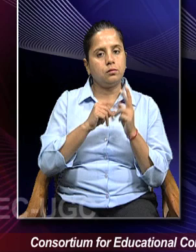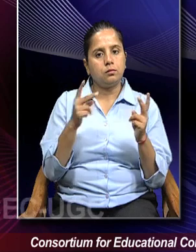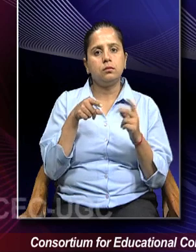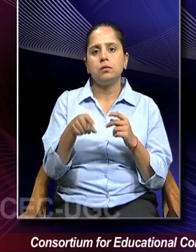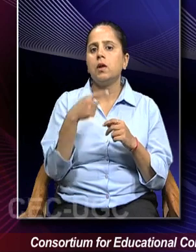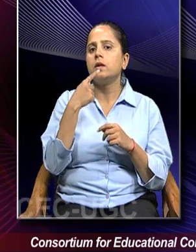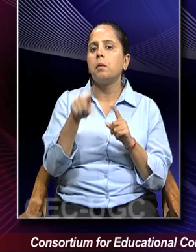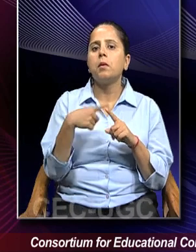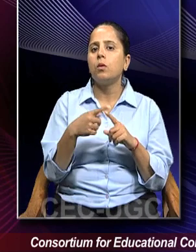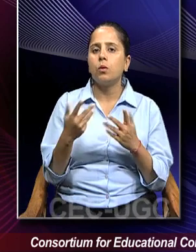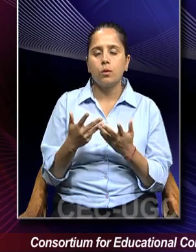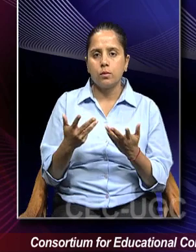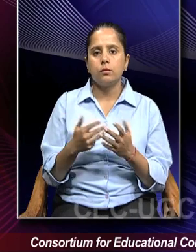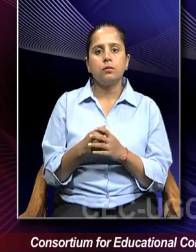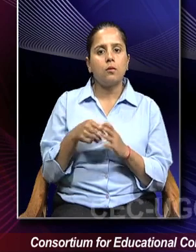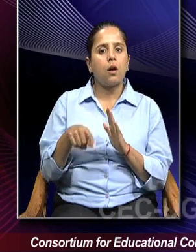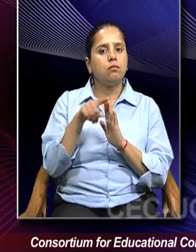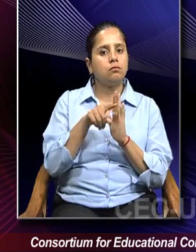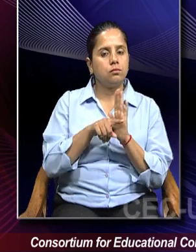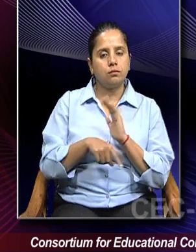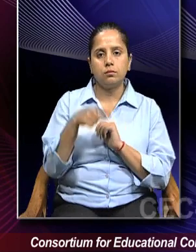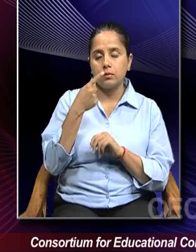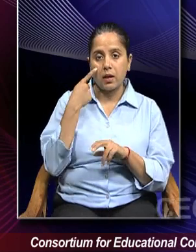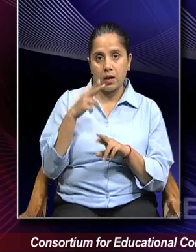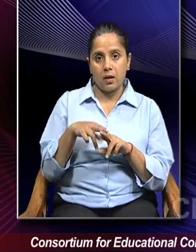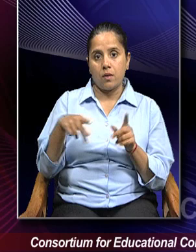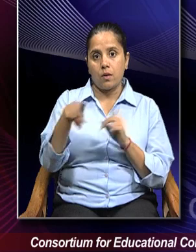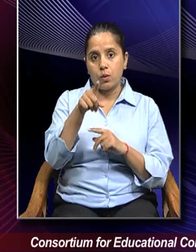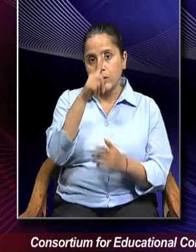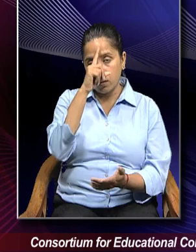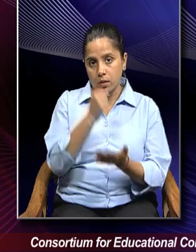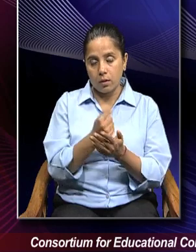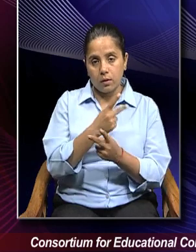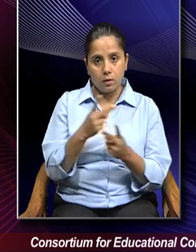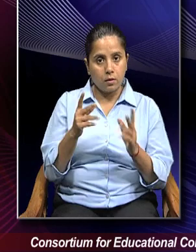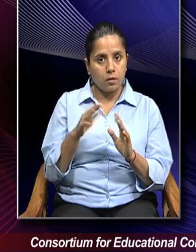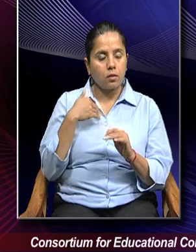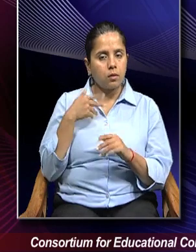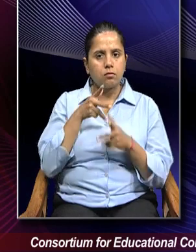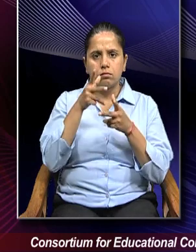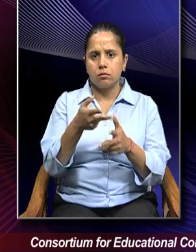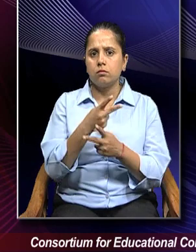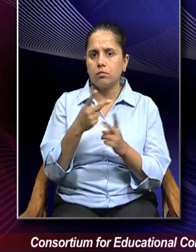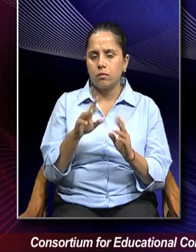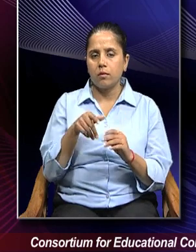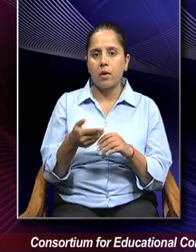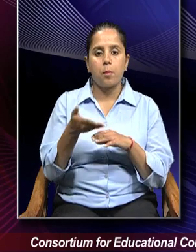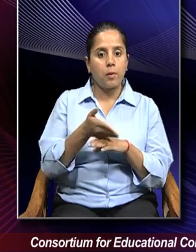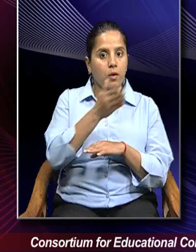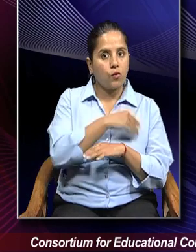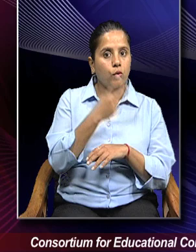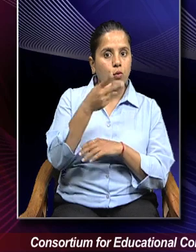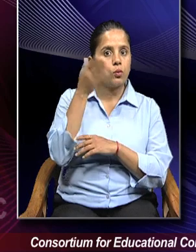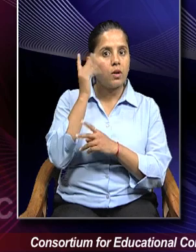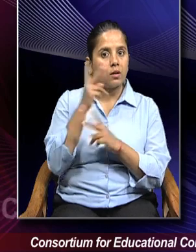says about the ethics, if you are a decision maker, as I have been telling you from the previous two